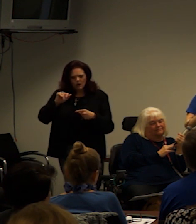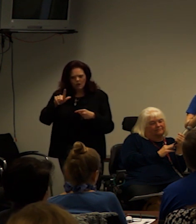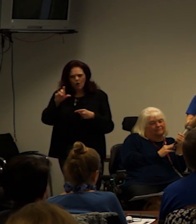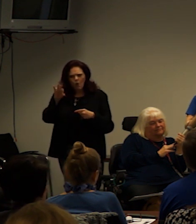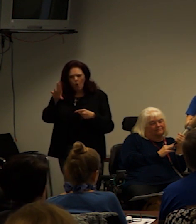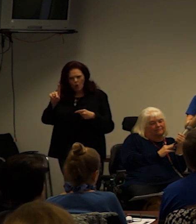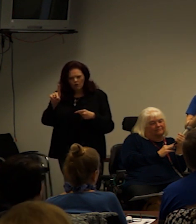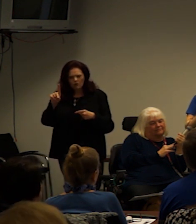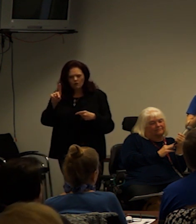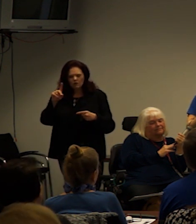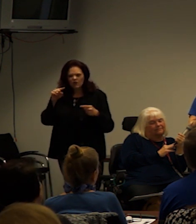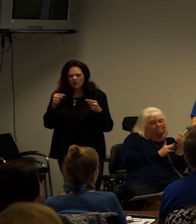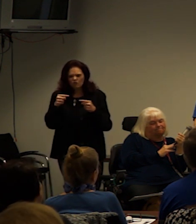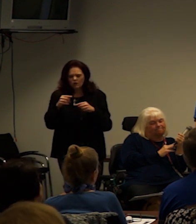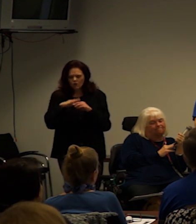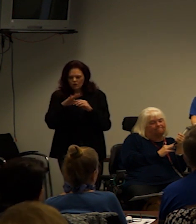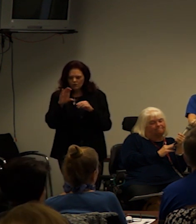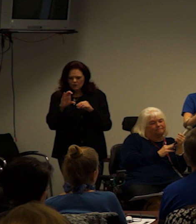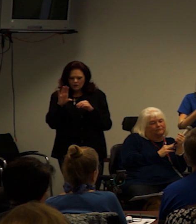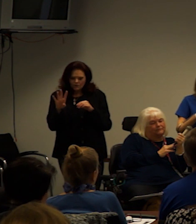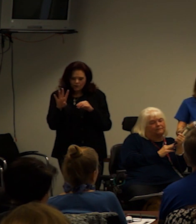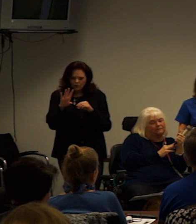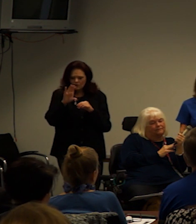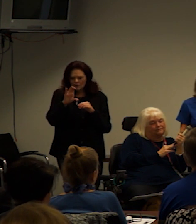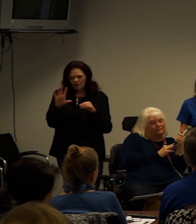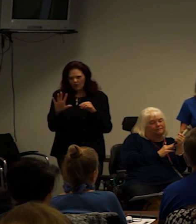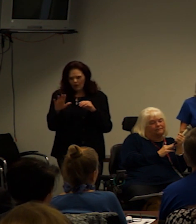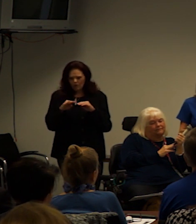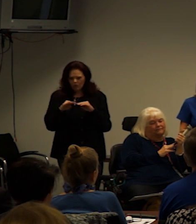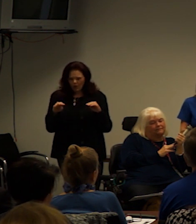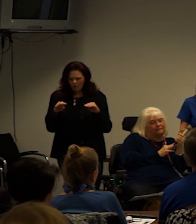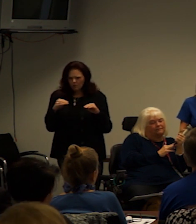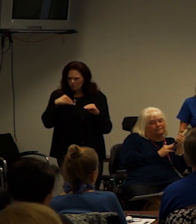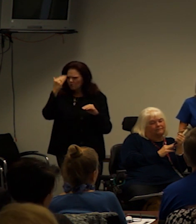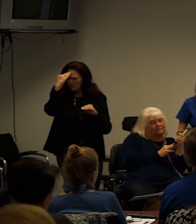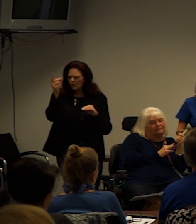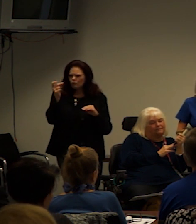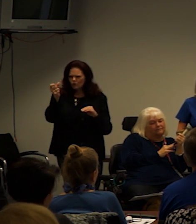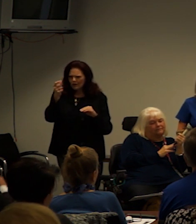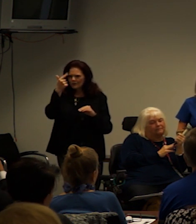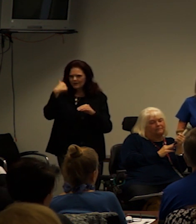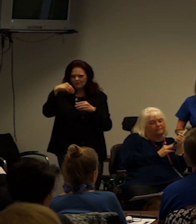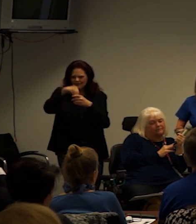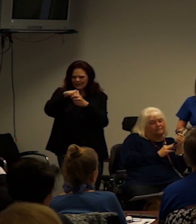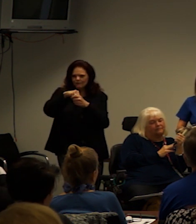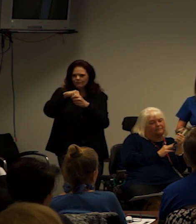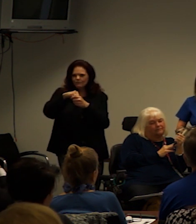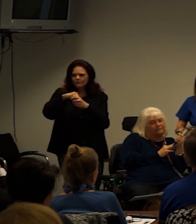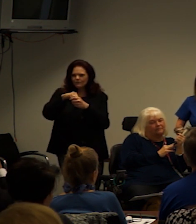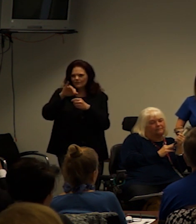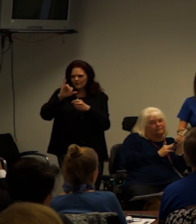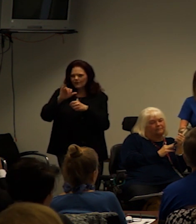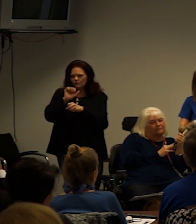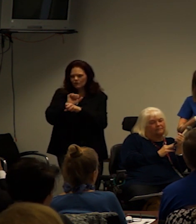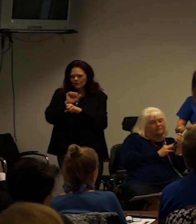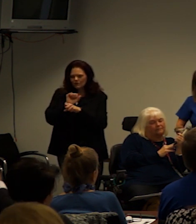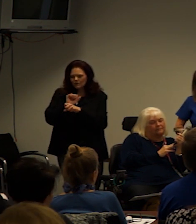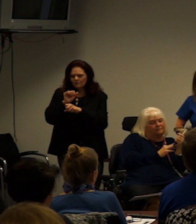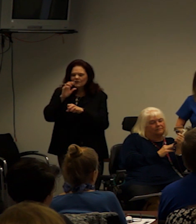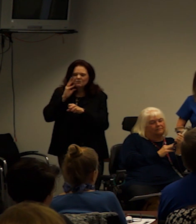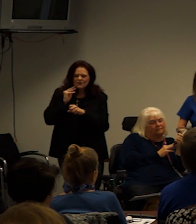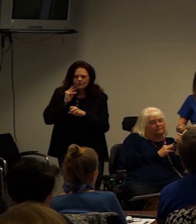the C4 or 5 level, you know. And I knew these things just because I've been in the business. A lot of people won't.